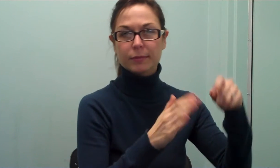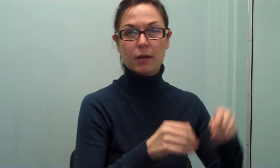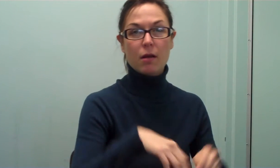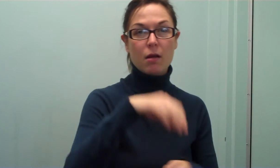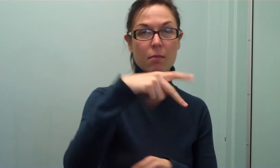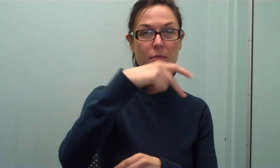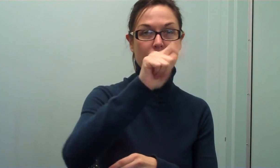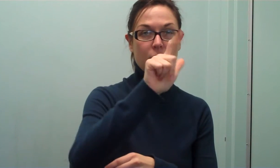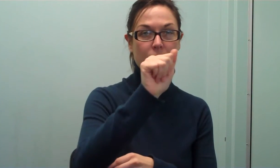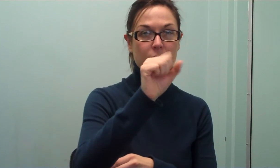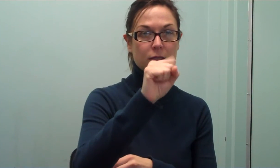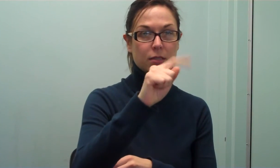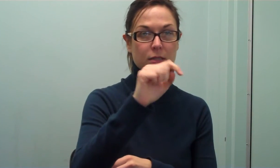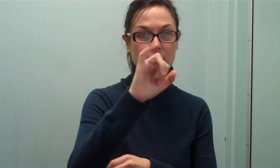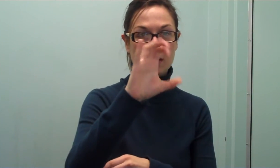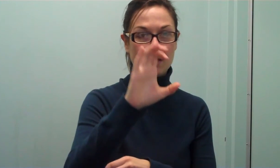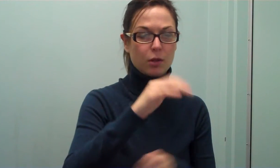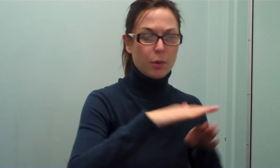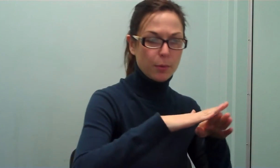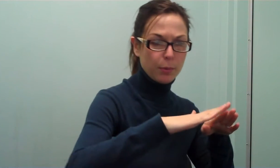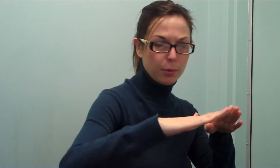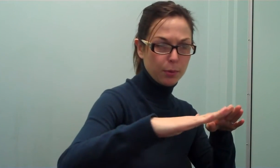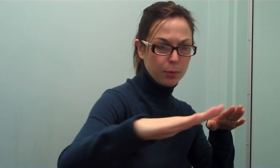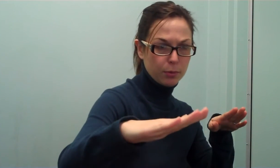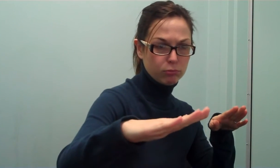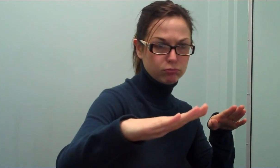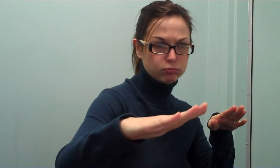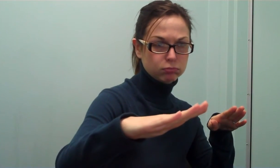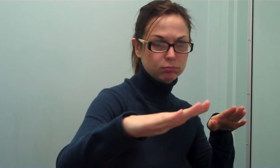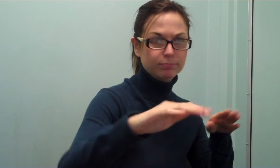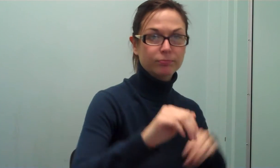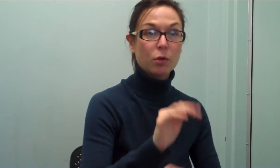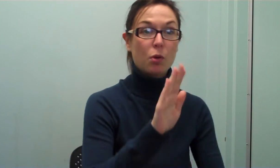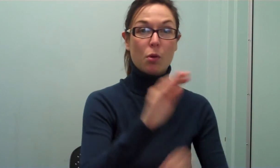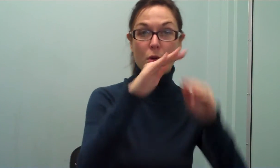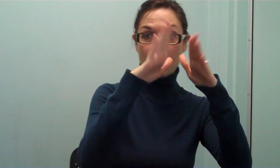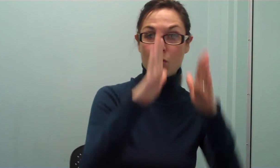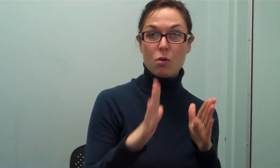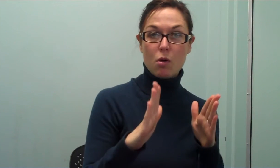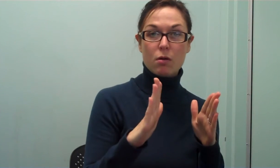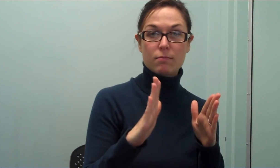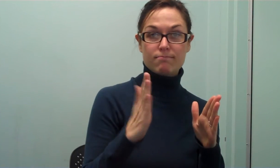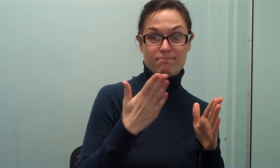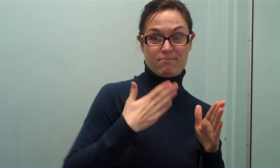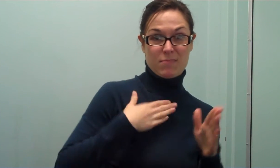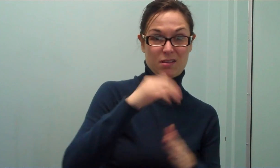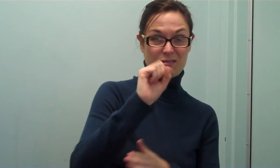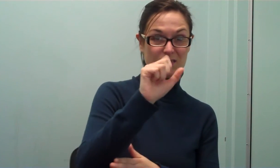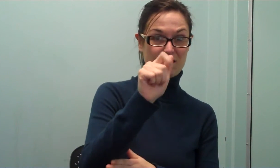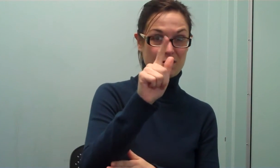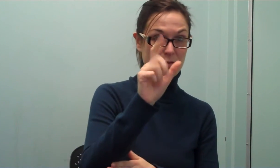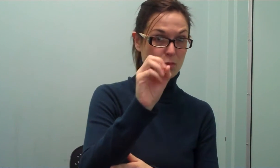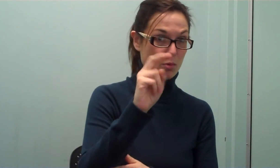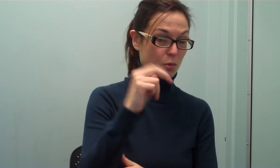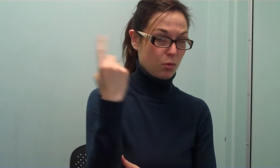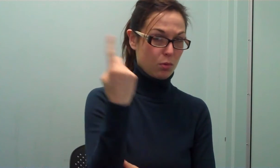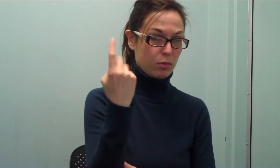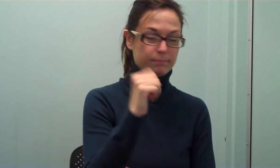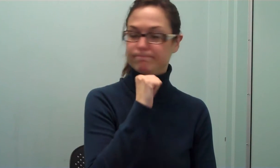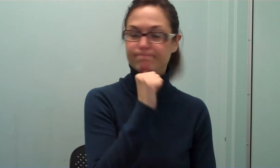not going to be using your home as my primary salon, but to tell you the truth, there might be a